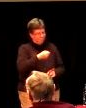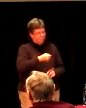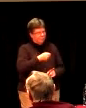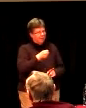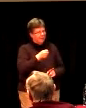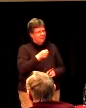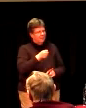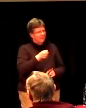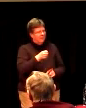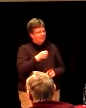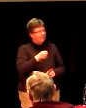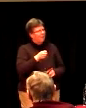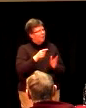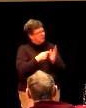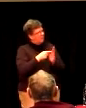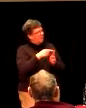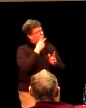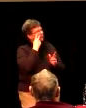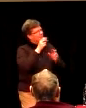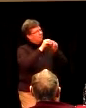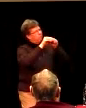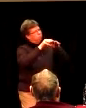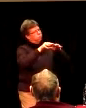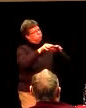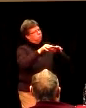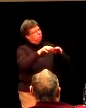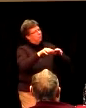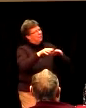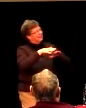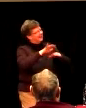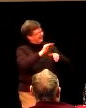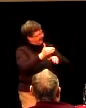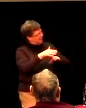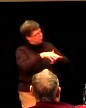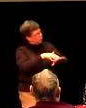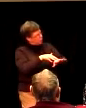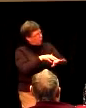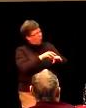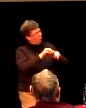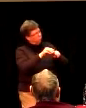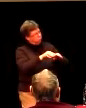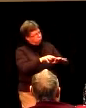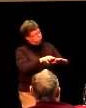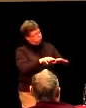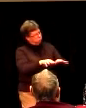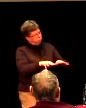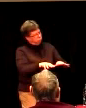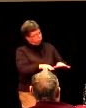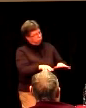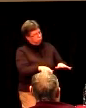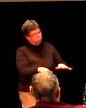of all slow down after they had dropped them in a very dramatic fashion.